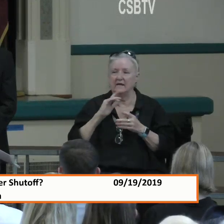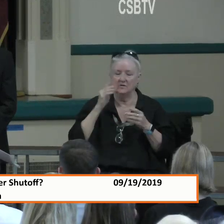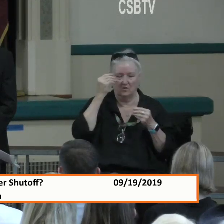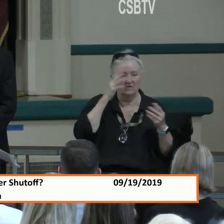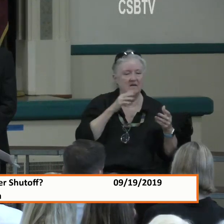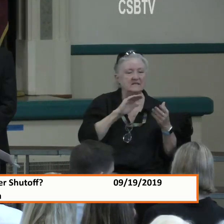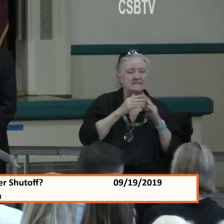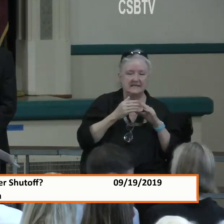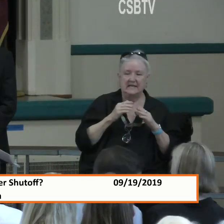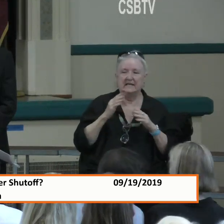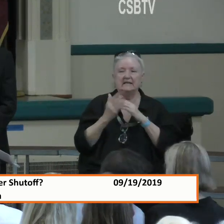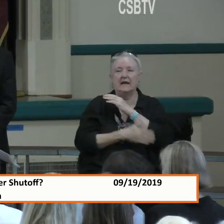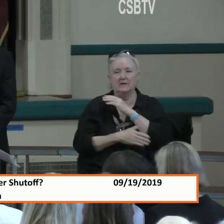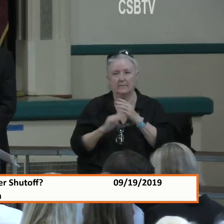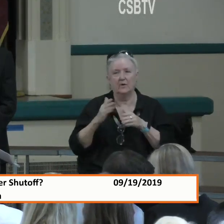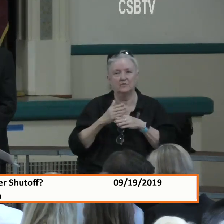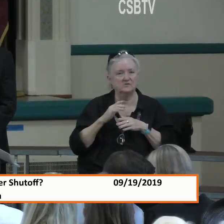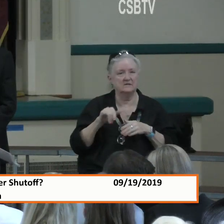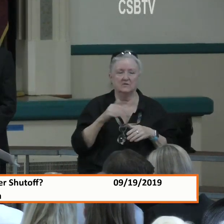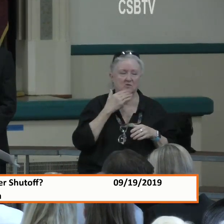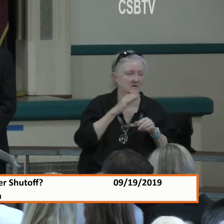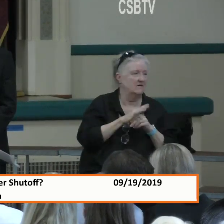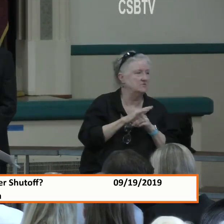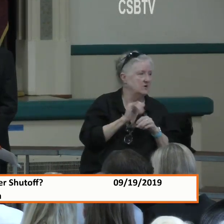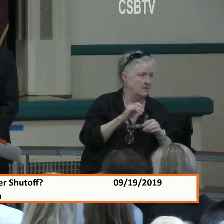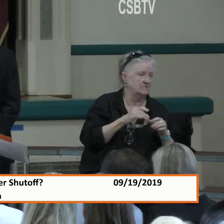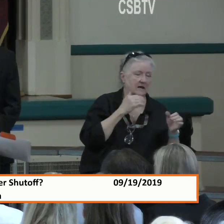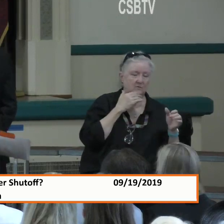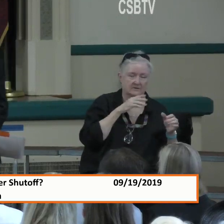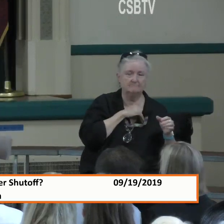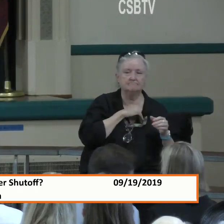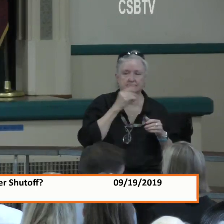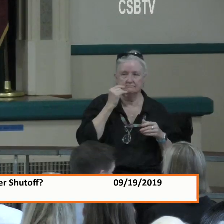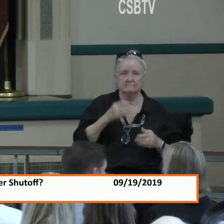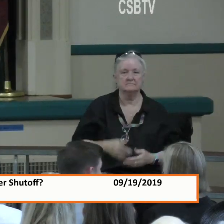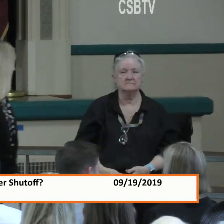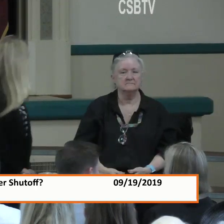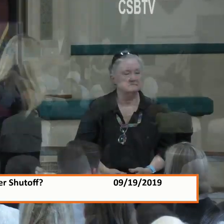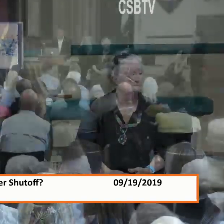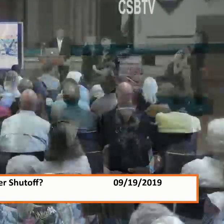it sounds like we didn't do a good enough job on that one, so take that back. Thank you.